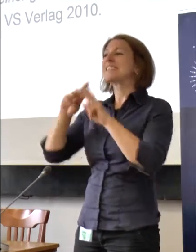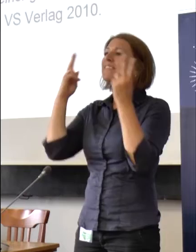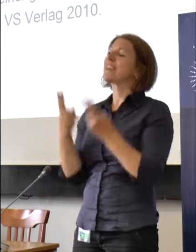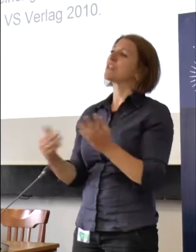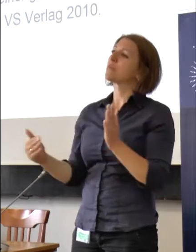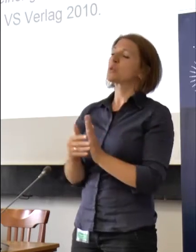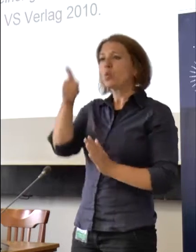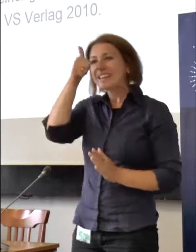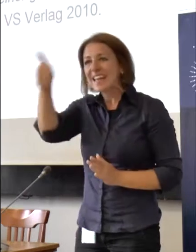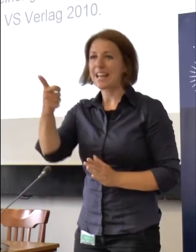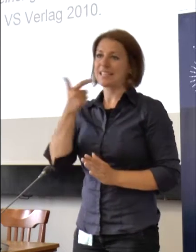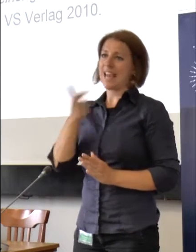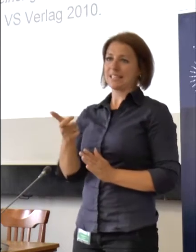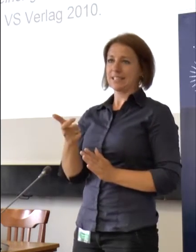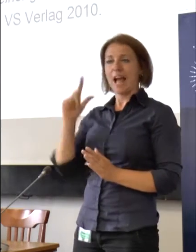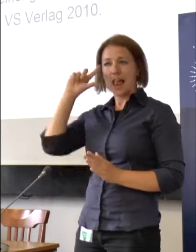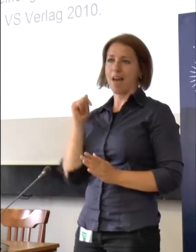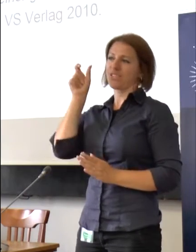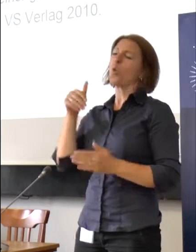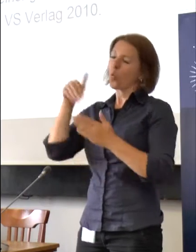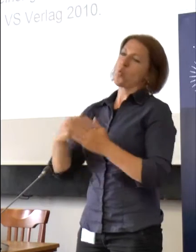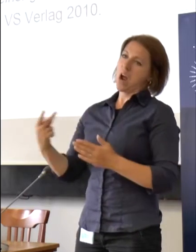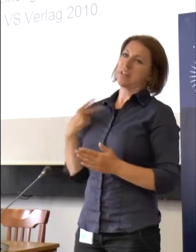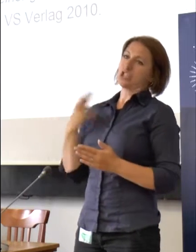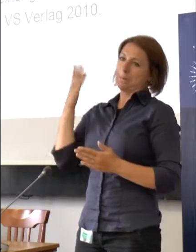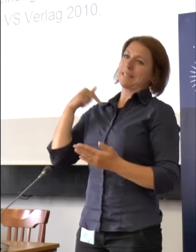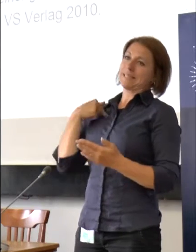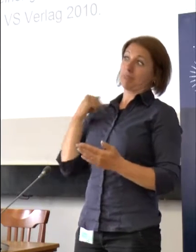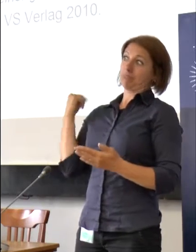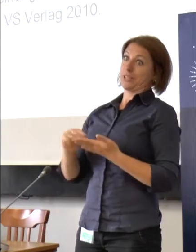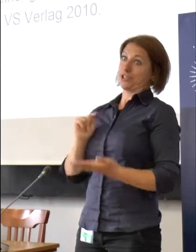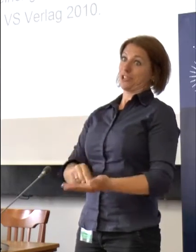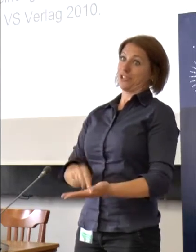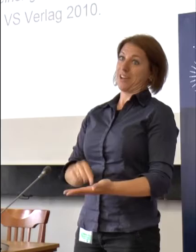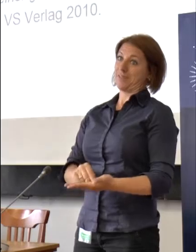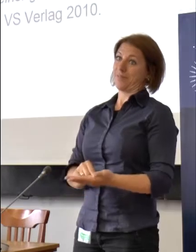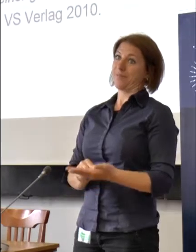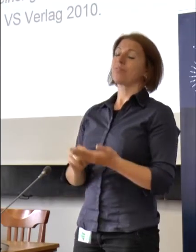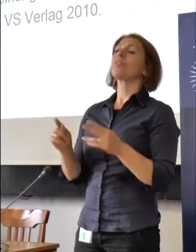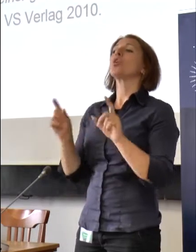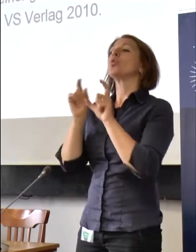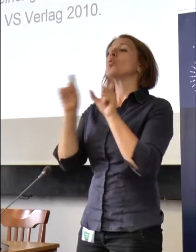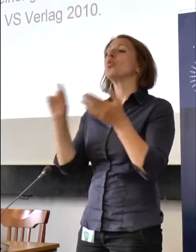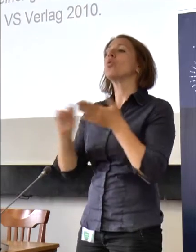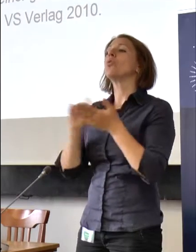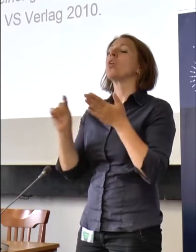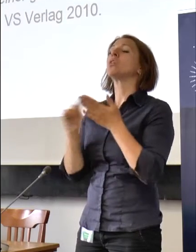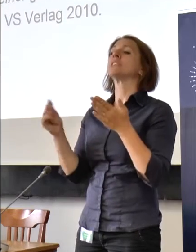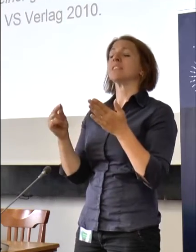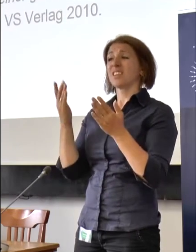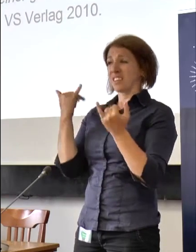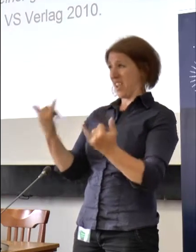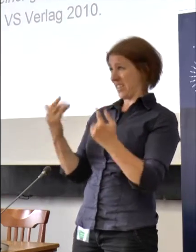worldview. So what he is doing, he says, yes, the accumulation of English is important, and he